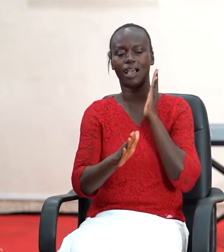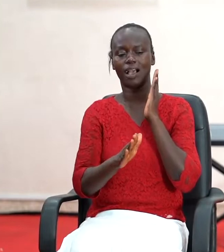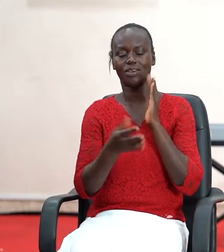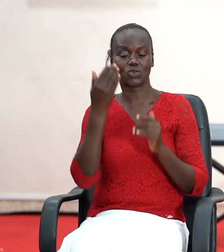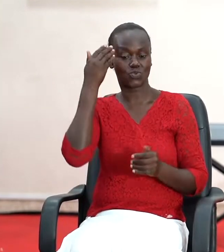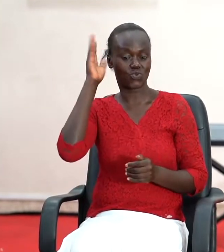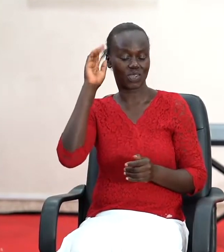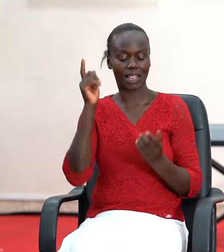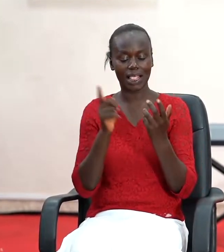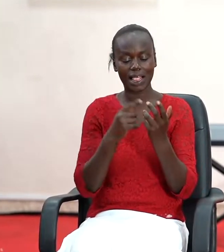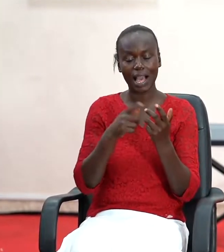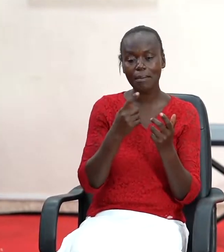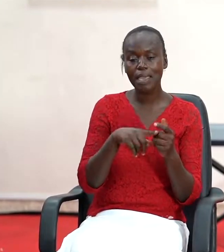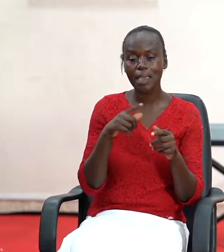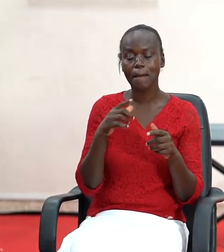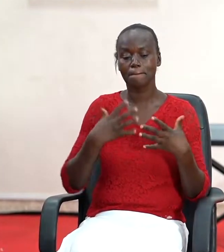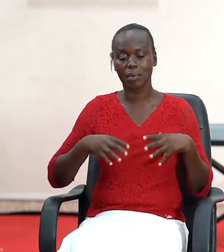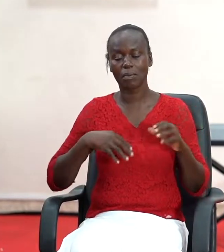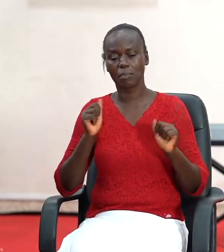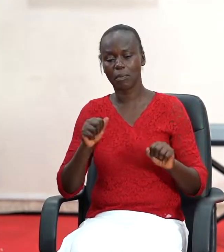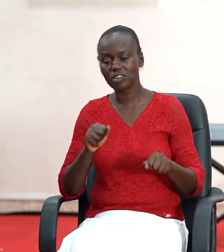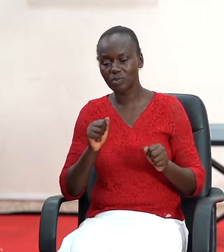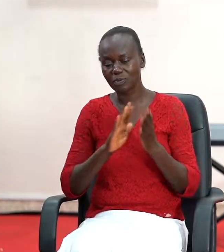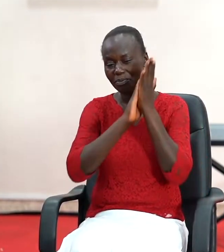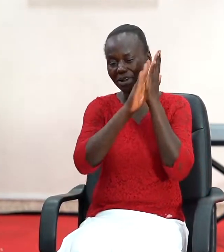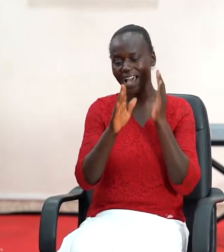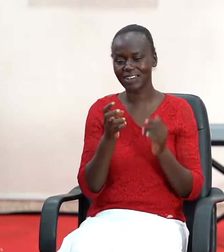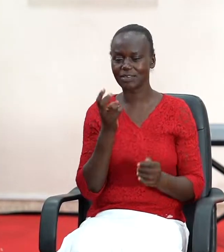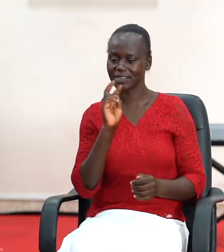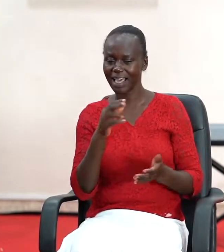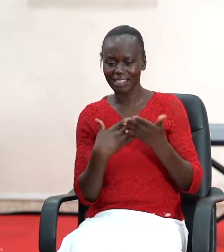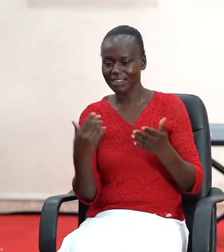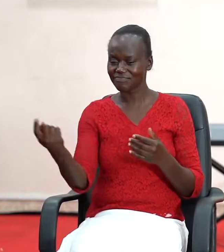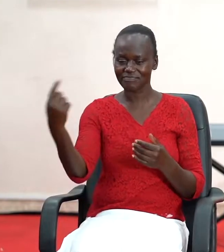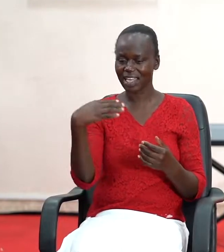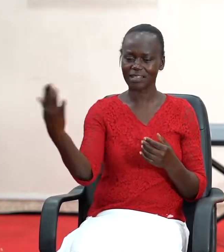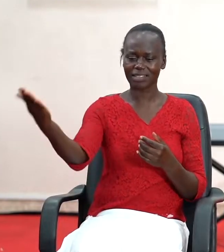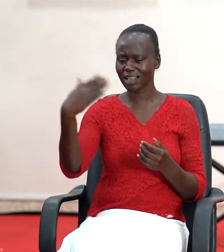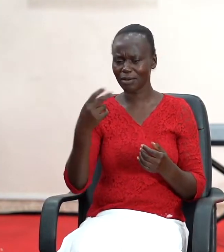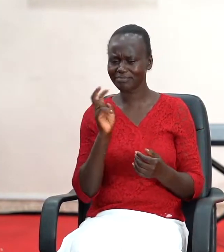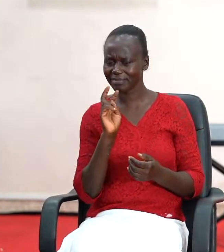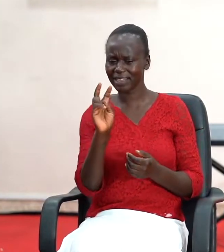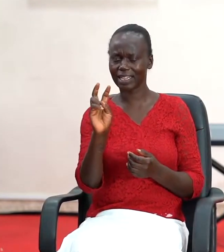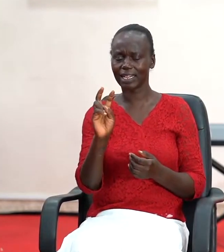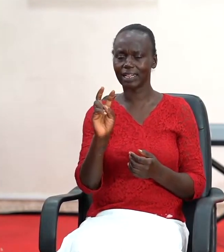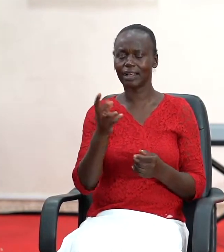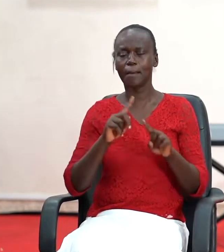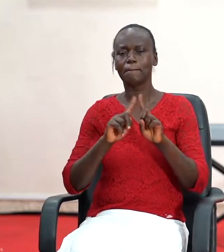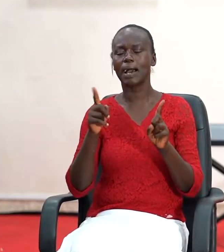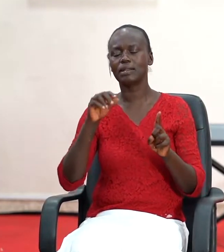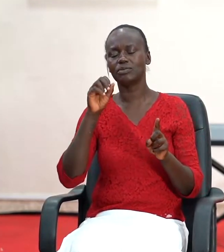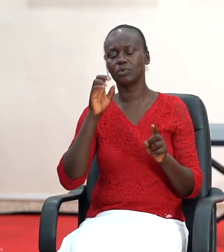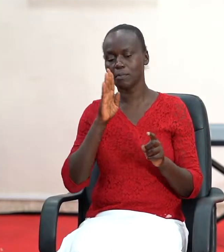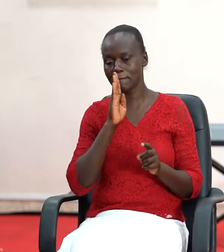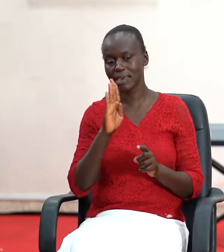hepa. You know, vitu tu zimekam tu, tunaziona, ndio hizi, eh? Tunazicheki. But we should be